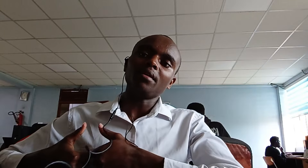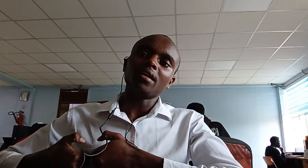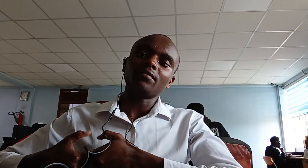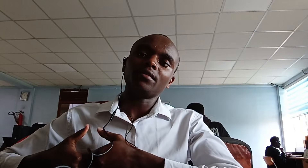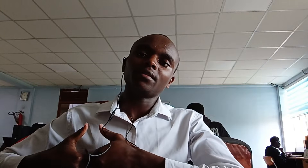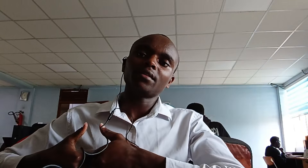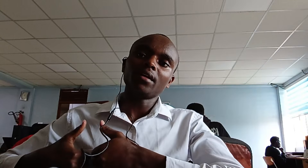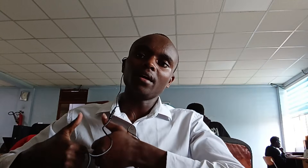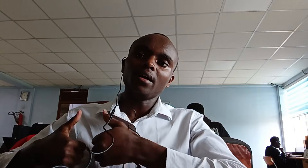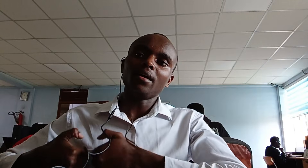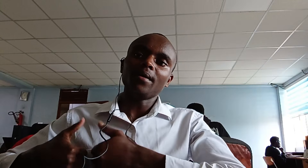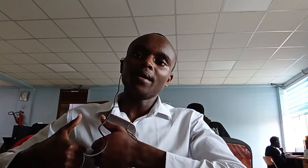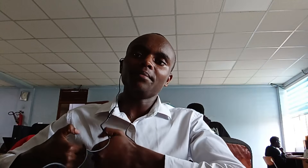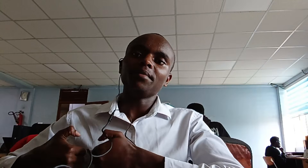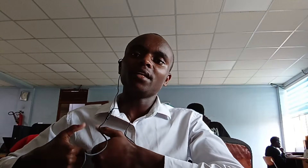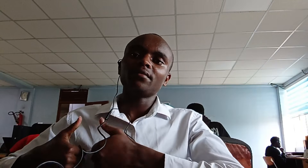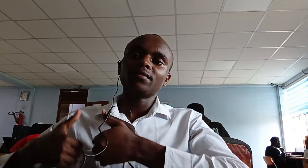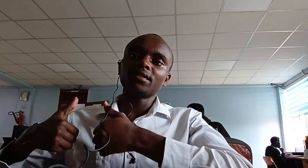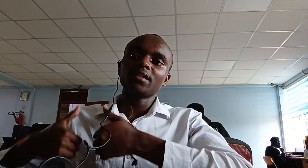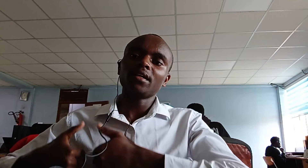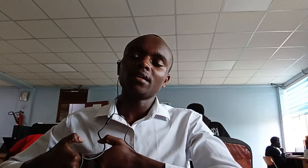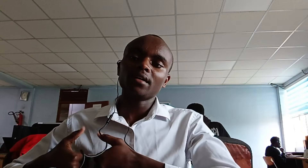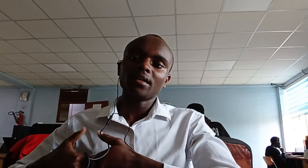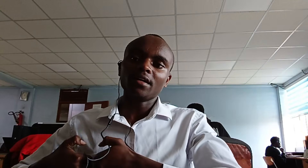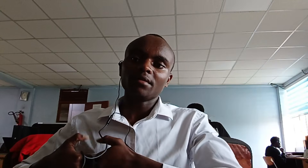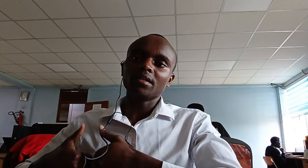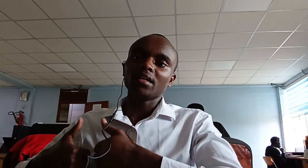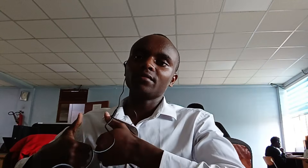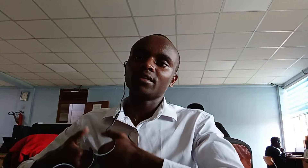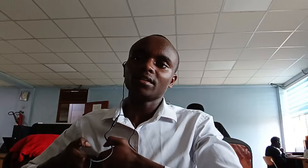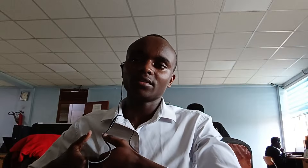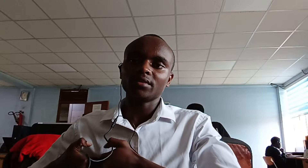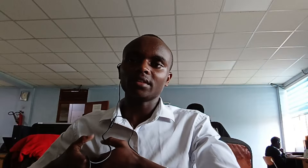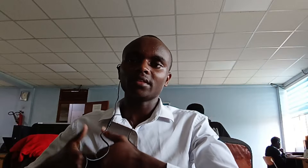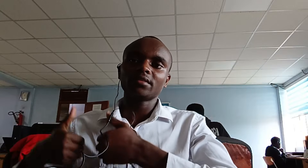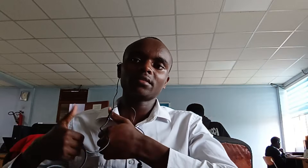Beloved, beloved, beloved,